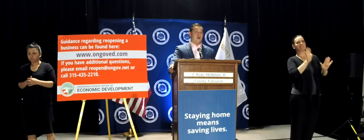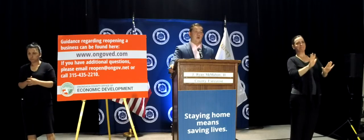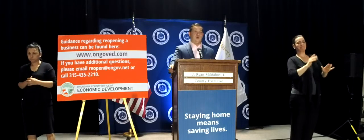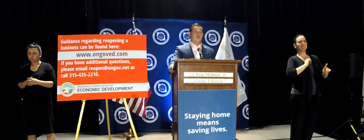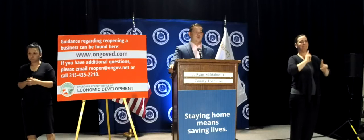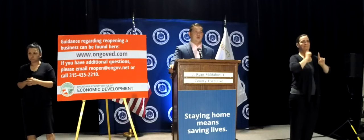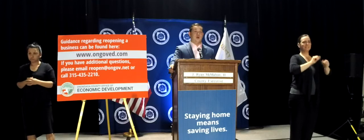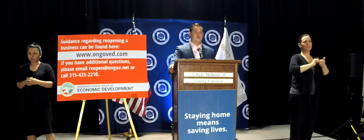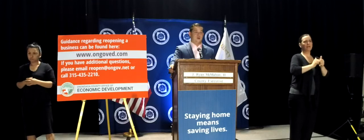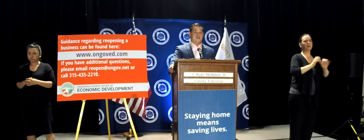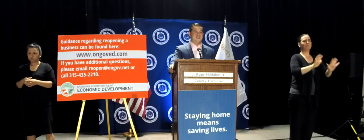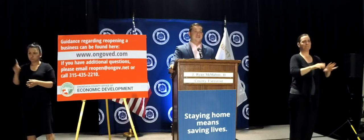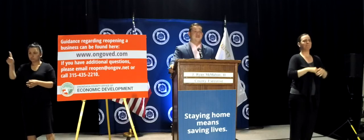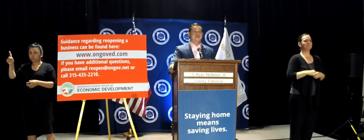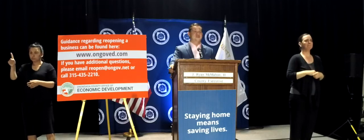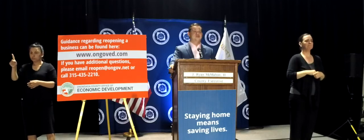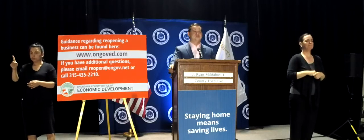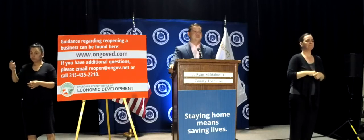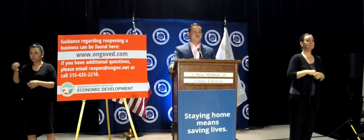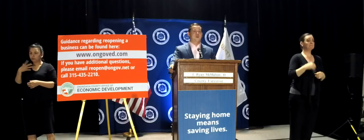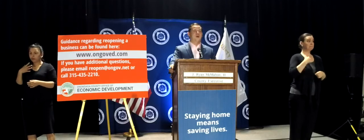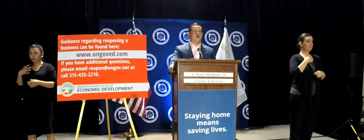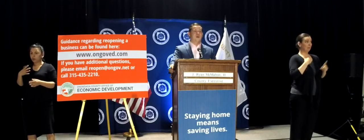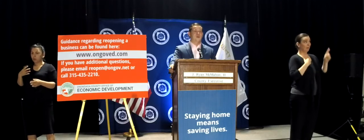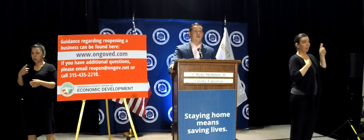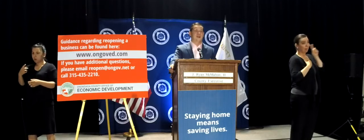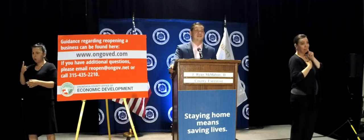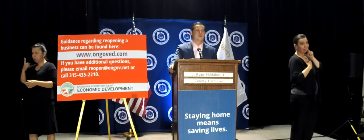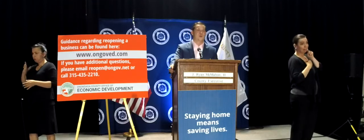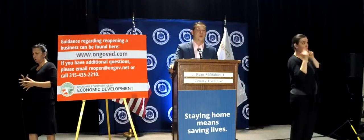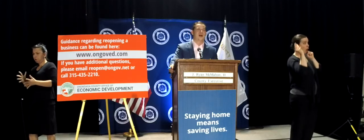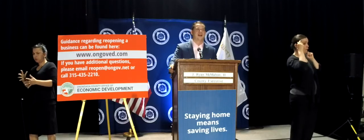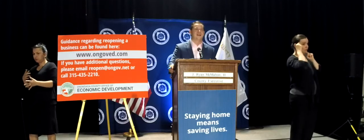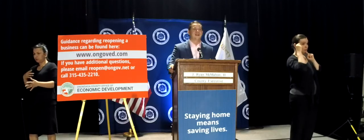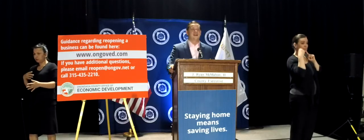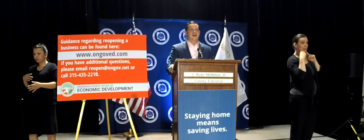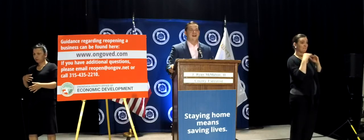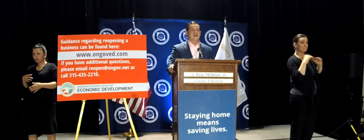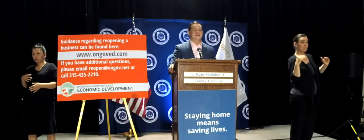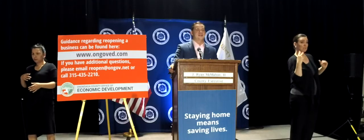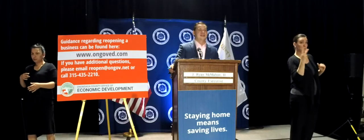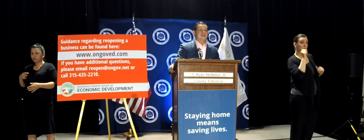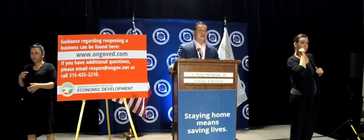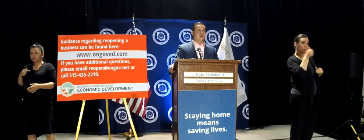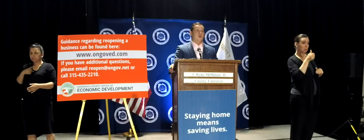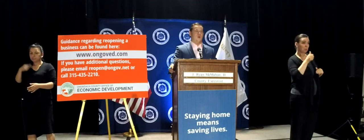I've not heard from the governor saying phase 2's tomorrow, right? Nor will I.